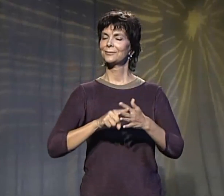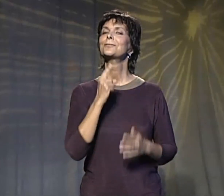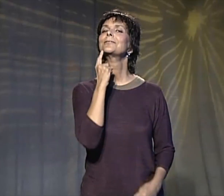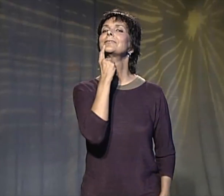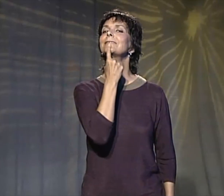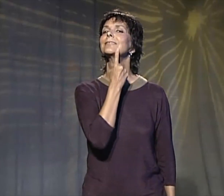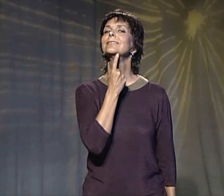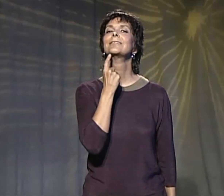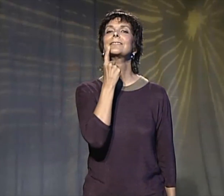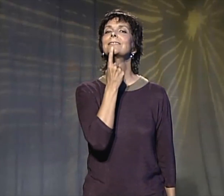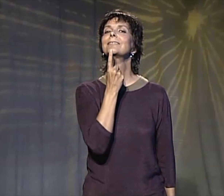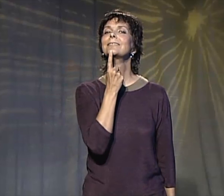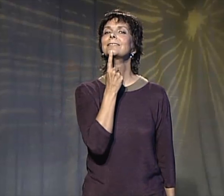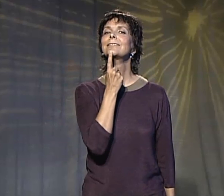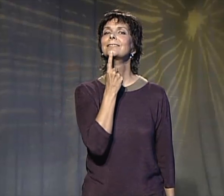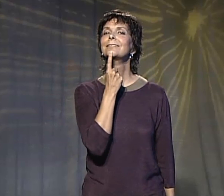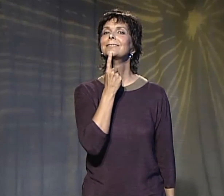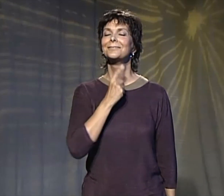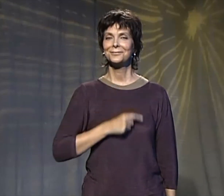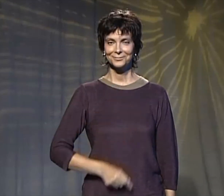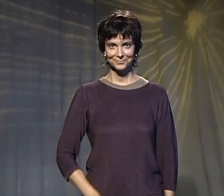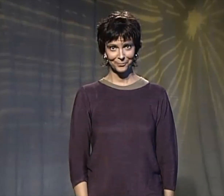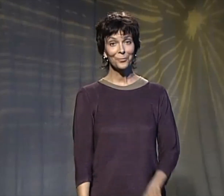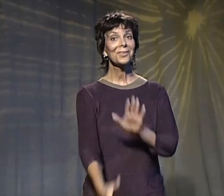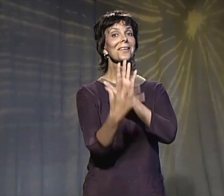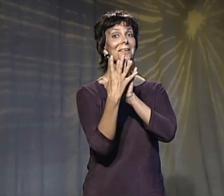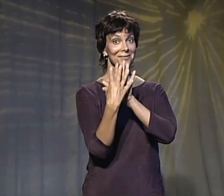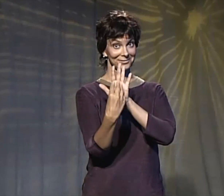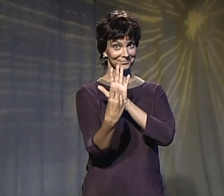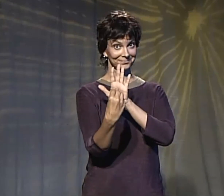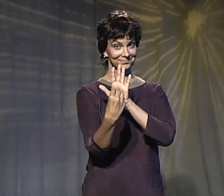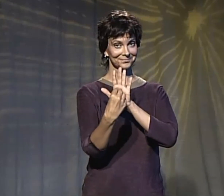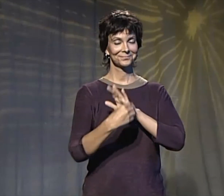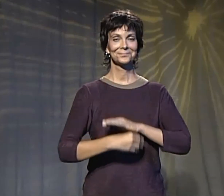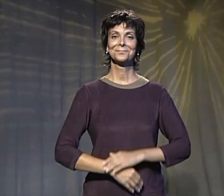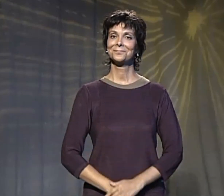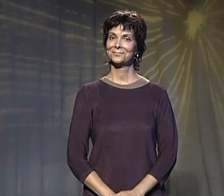All ages start here on your chin, what we call the age spot. So copy me.